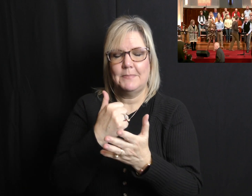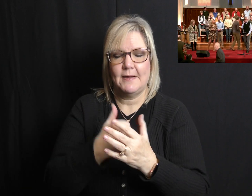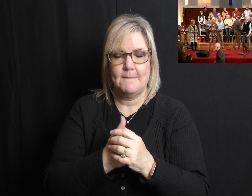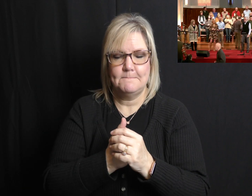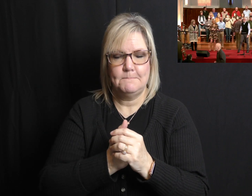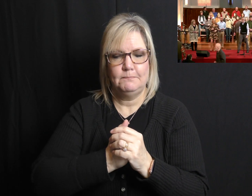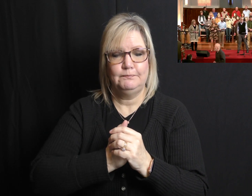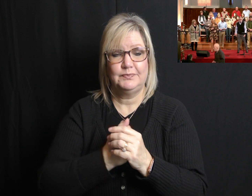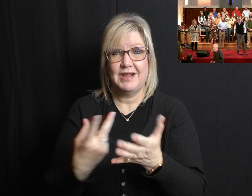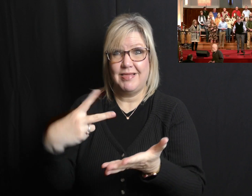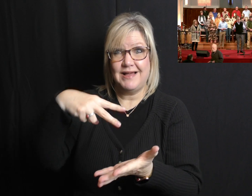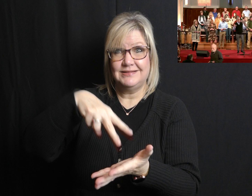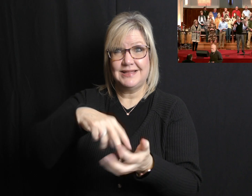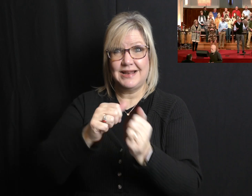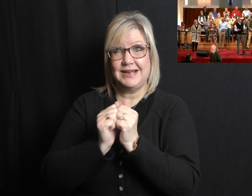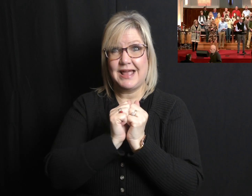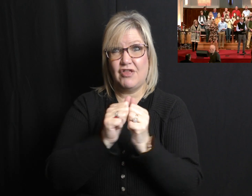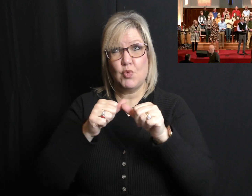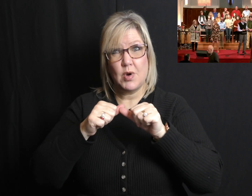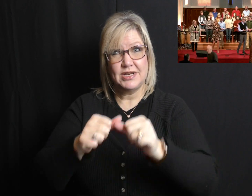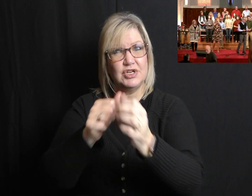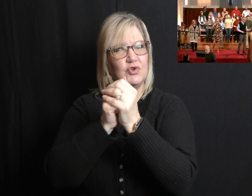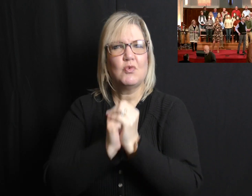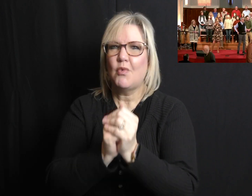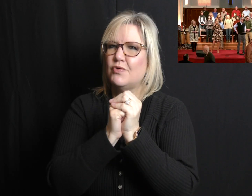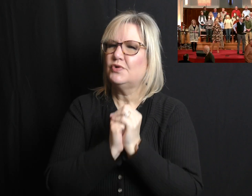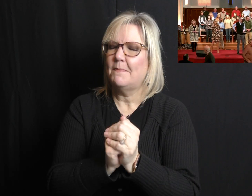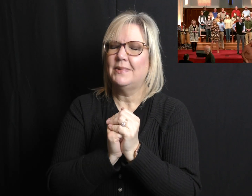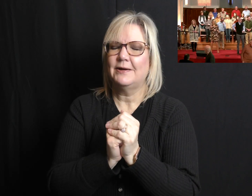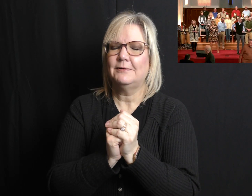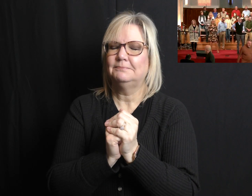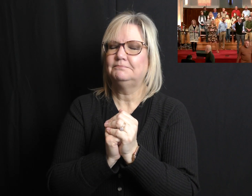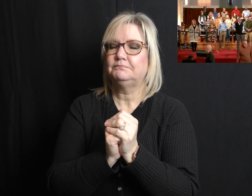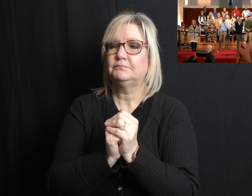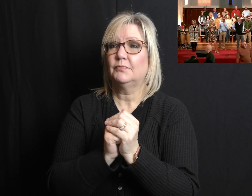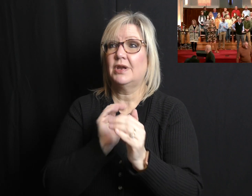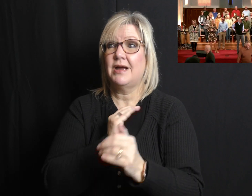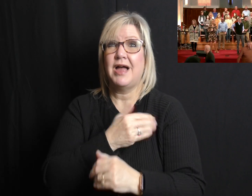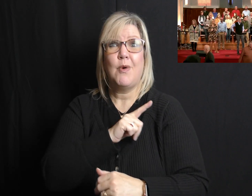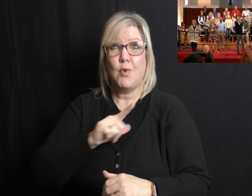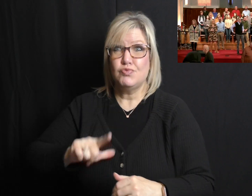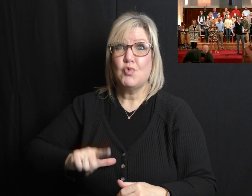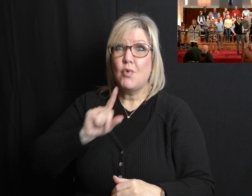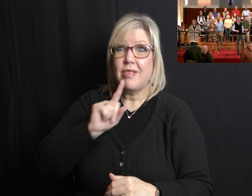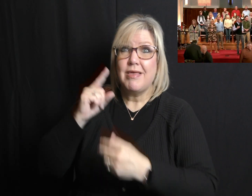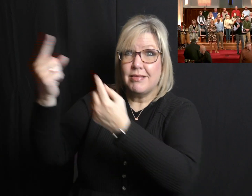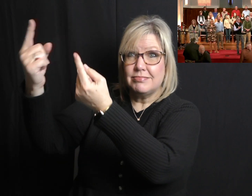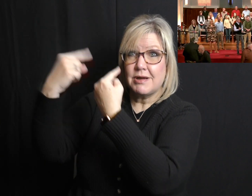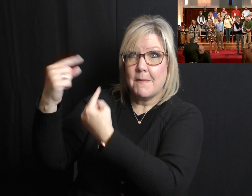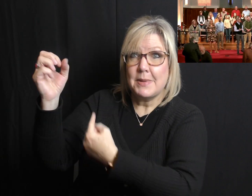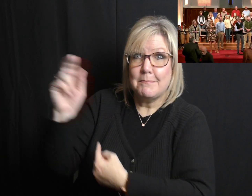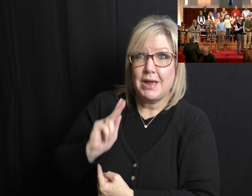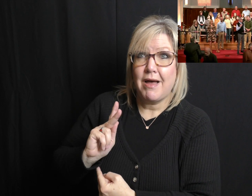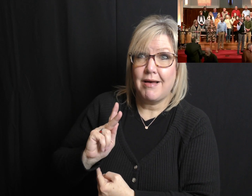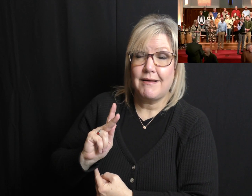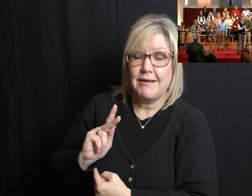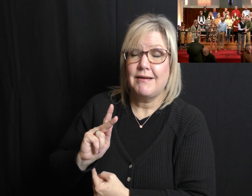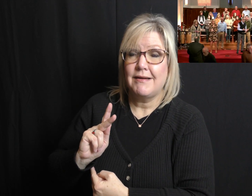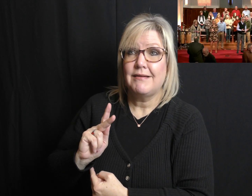stand together and keep worshiping together like we have been doing this morning. Our Lord is on his way back. He's got